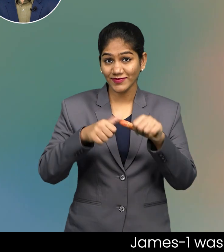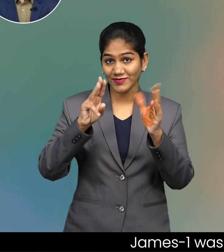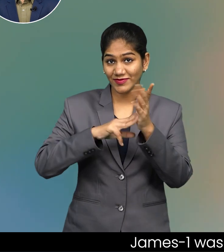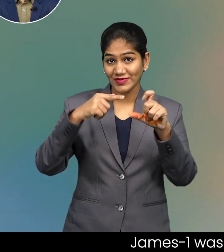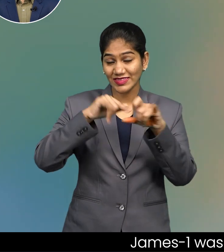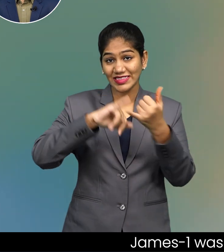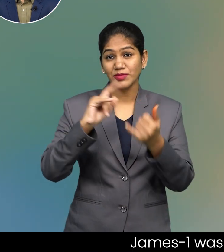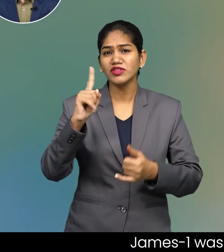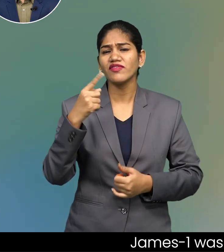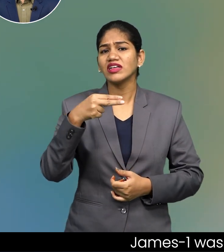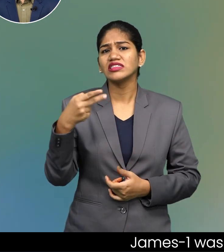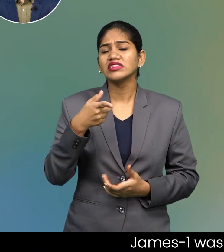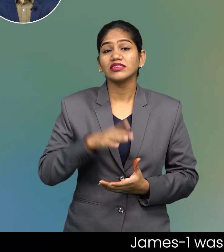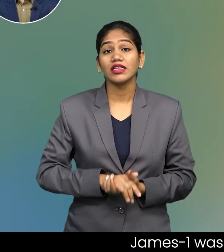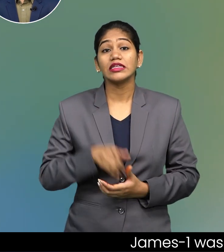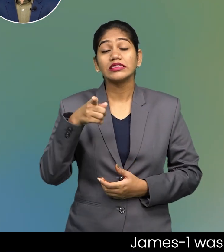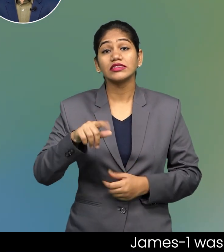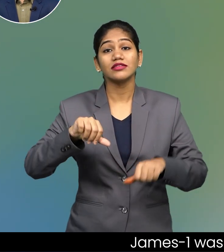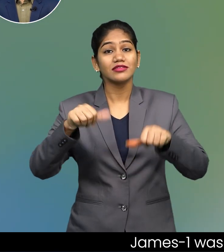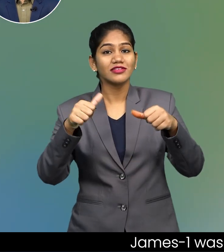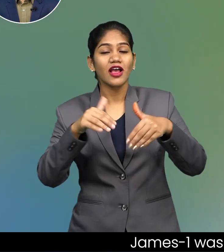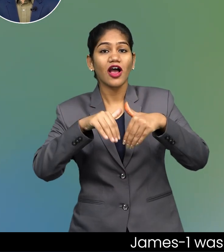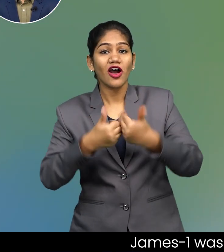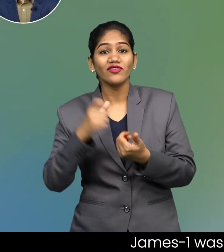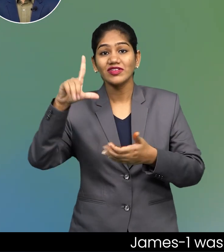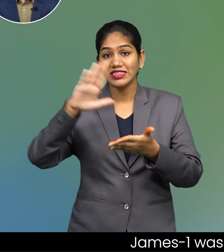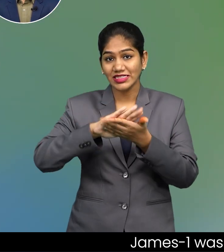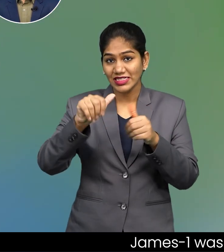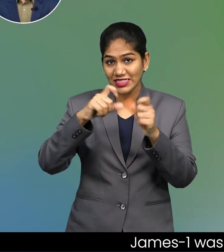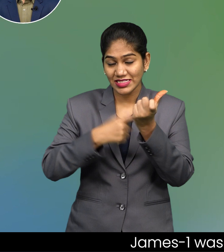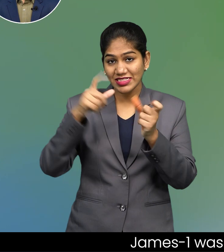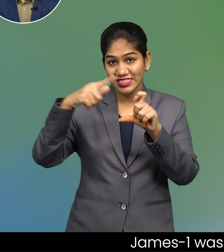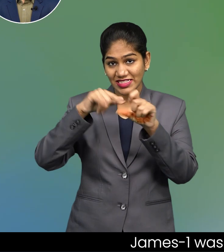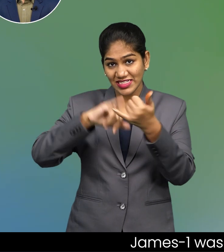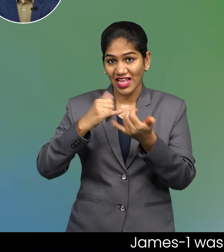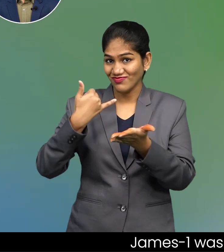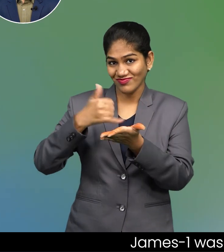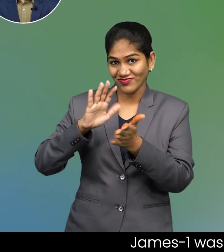James I was succeeded by Charles I.